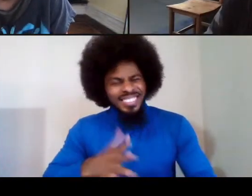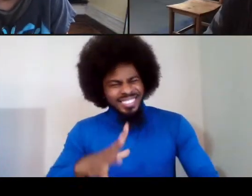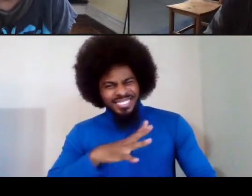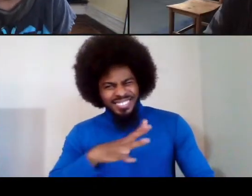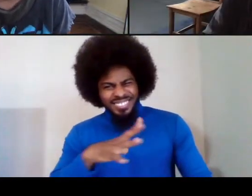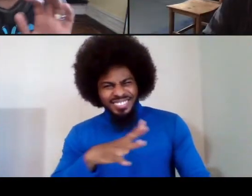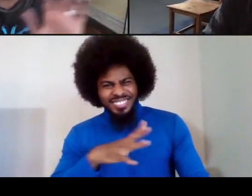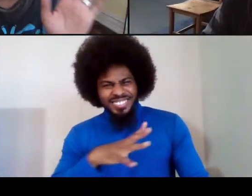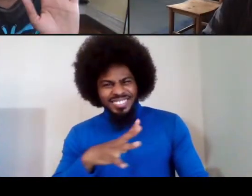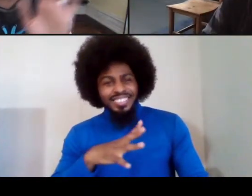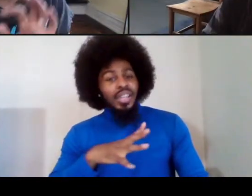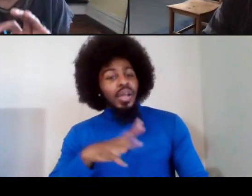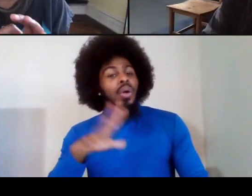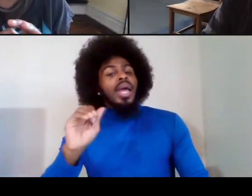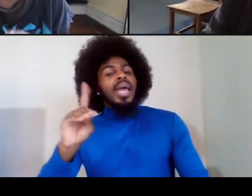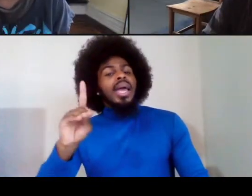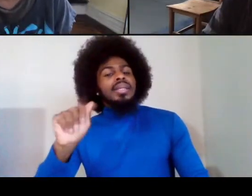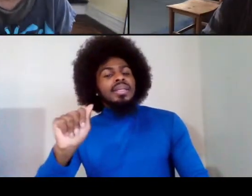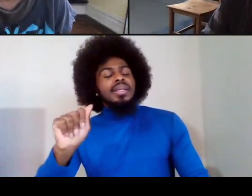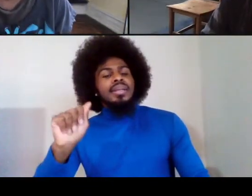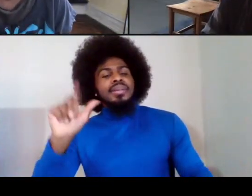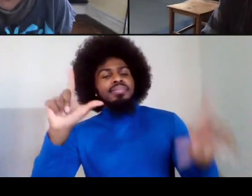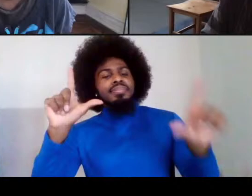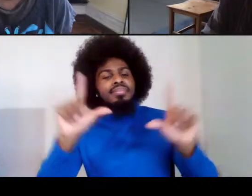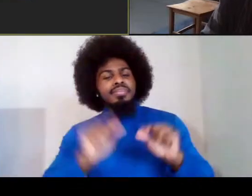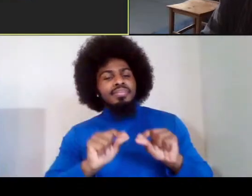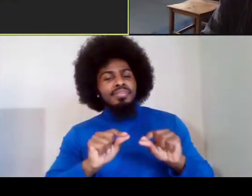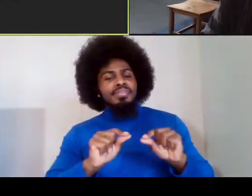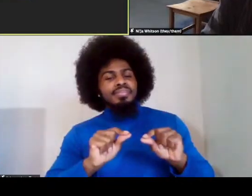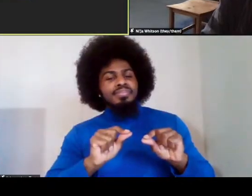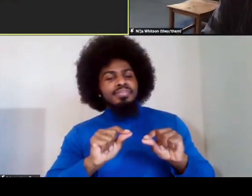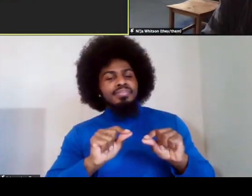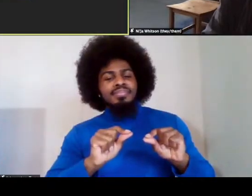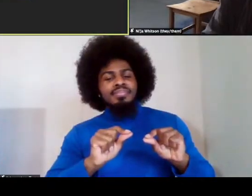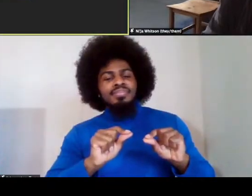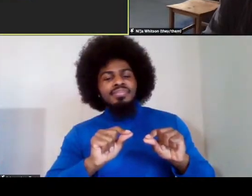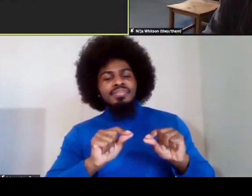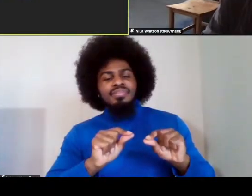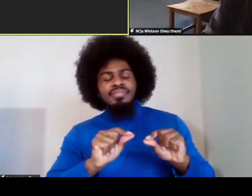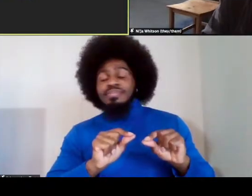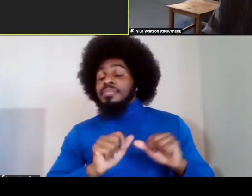See you in a minute, Adia. Don't go too far. Peace, y'all.